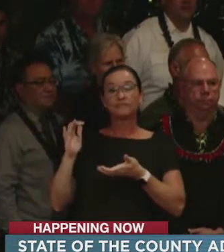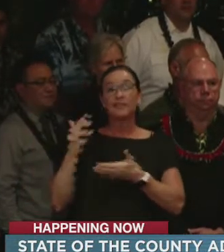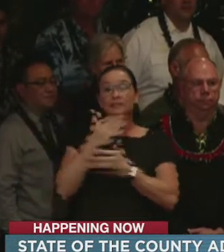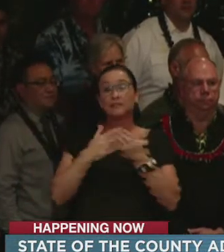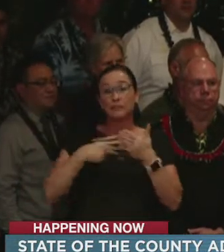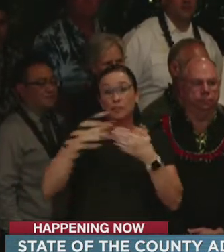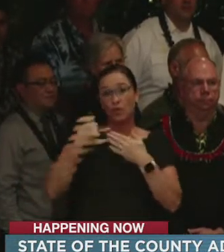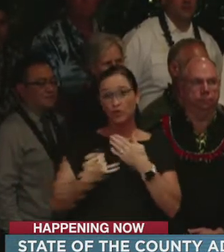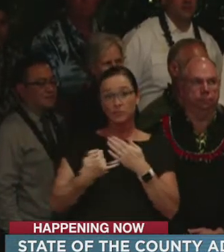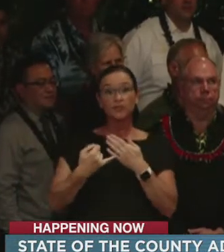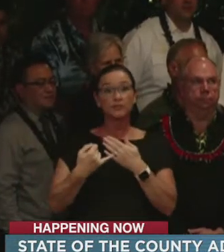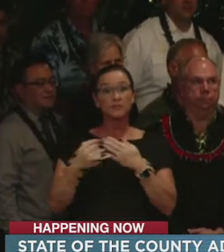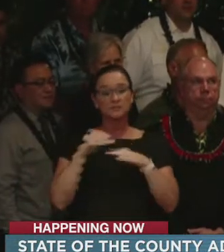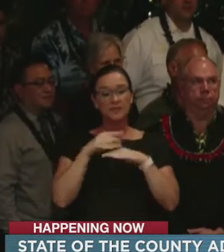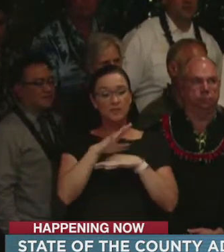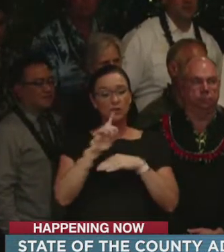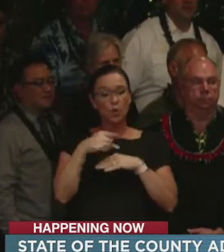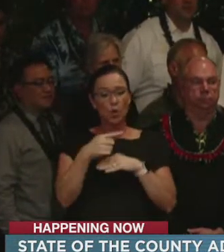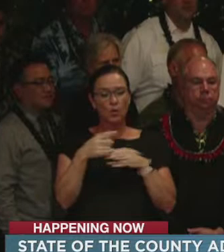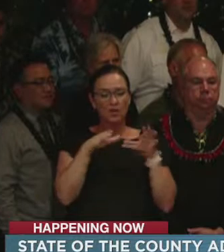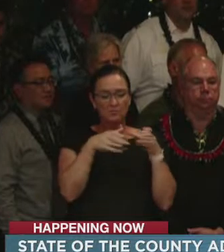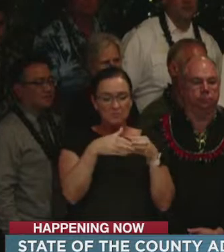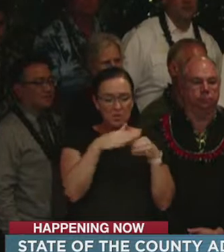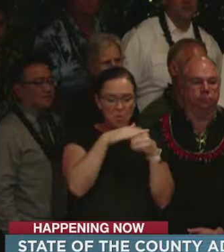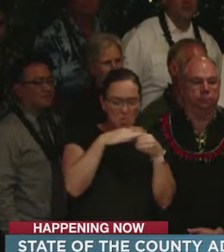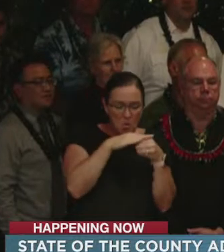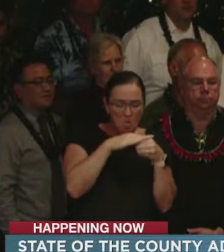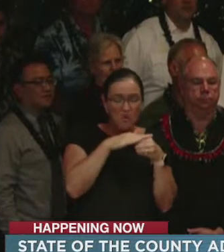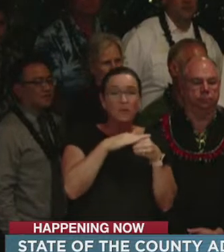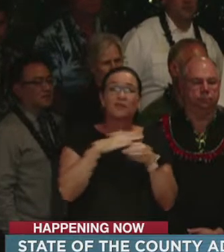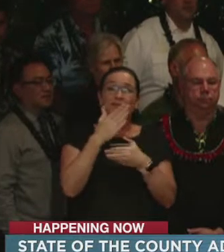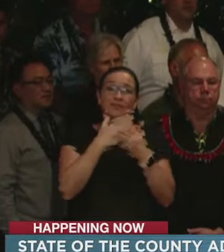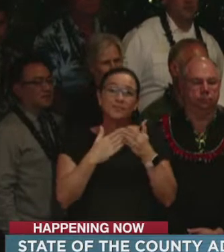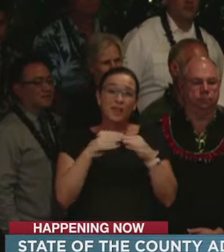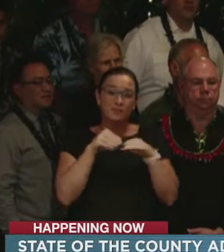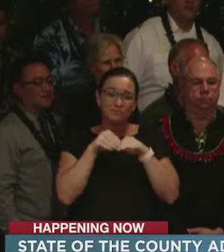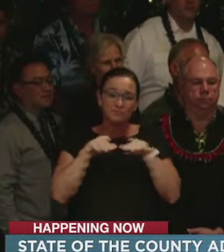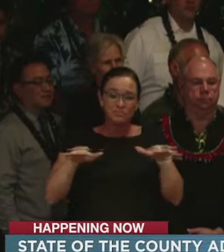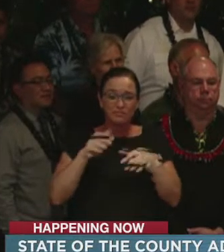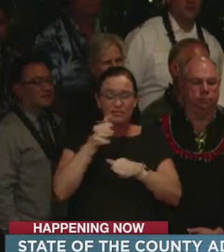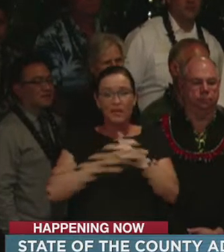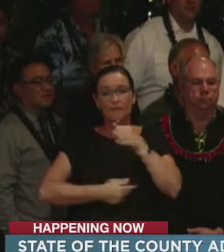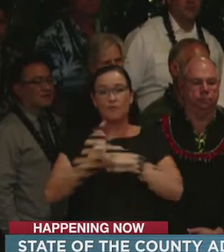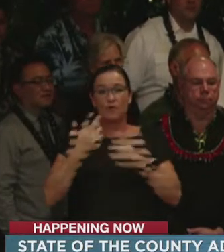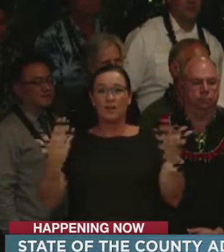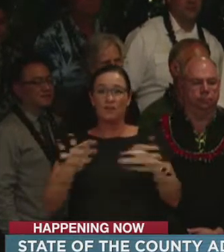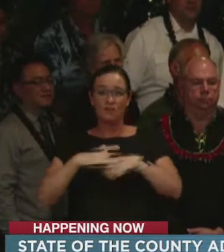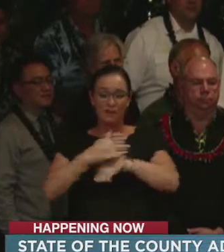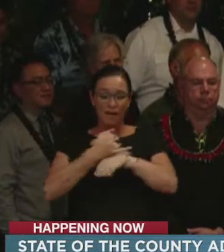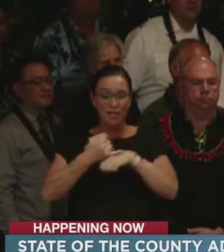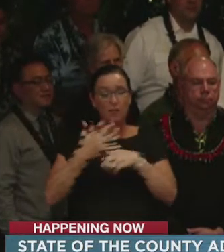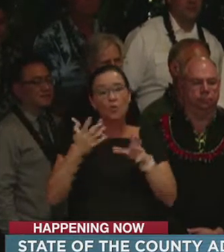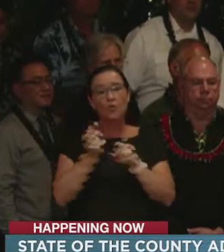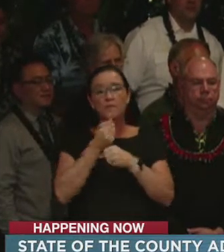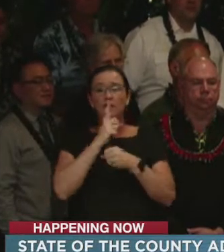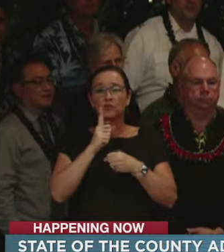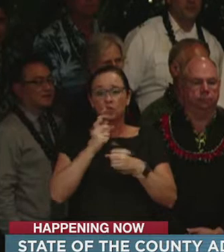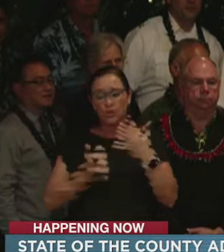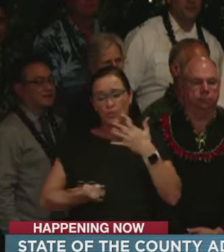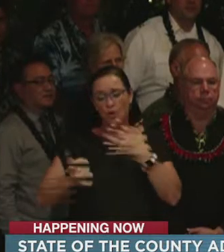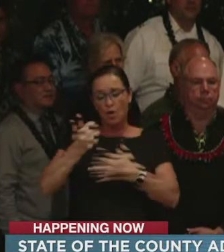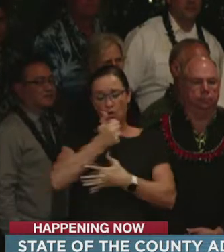projects affected just portions of the island, some affected all of us, and we needed to be sure that we prioritized,